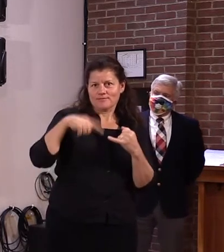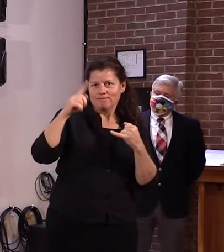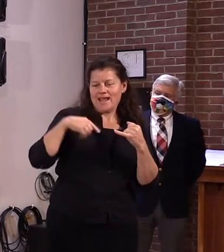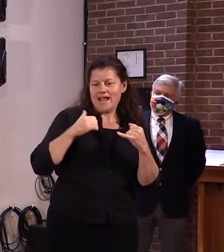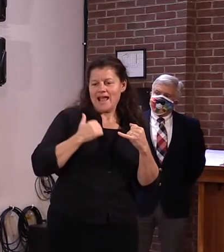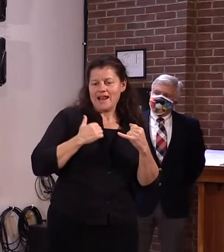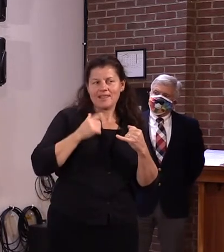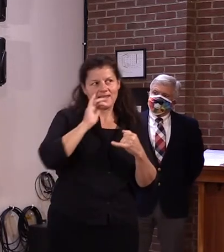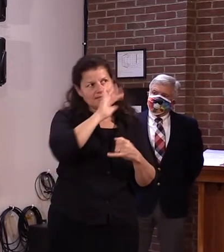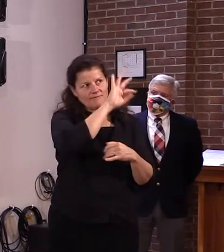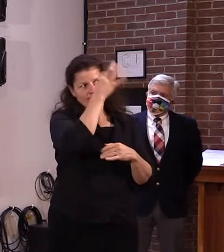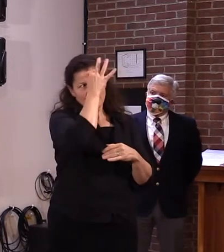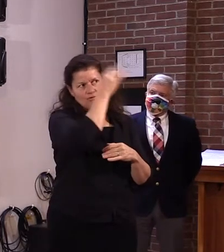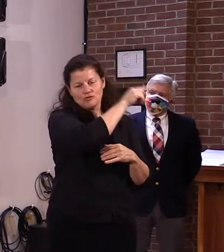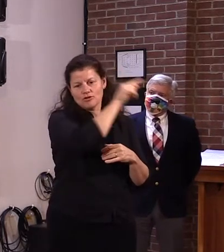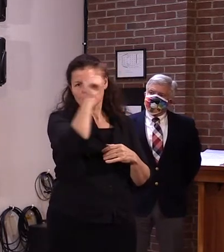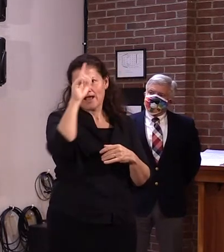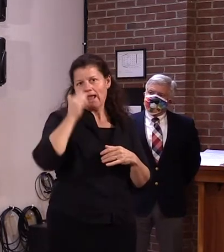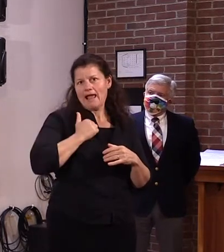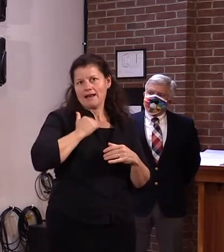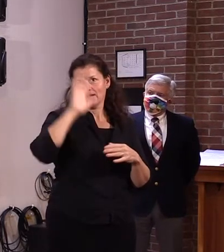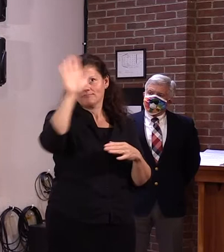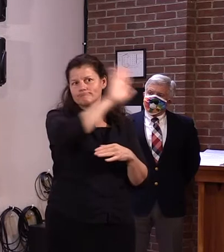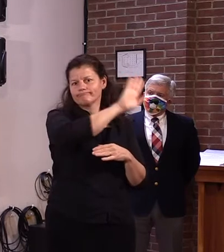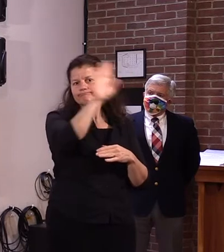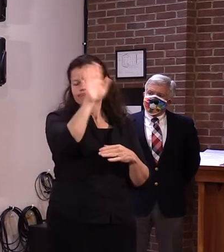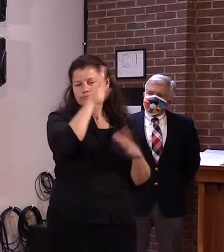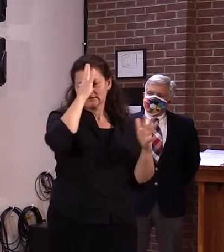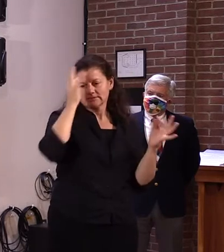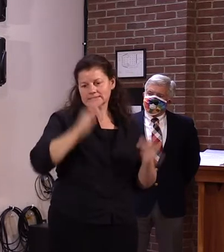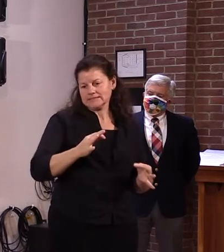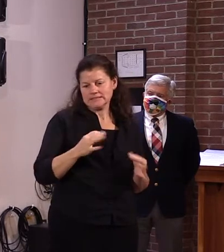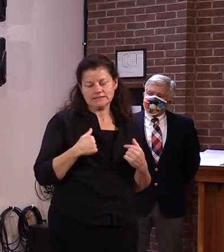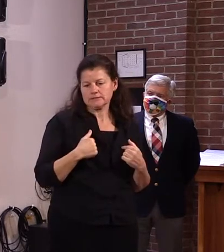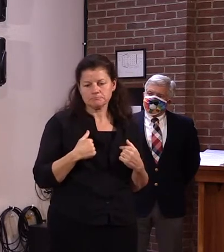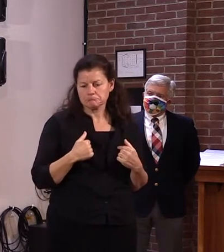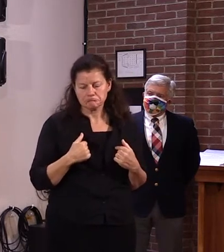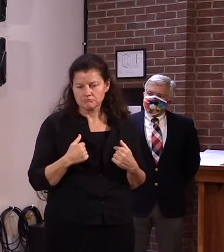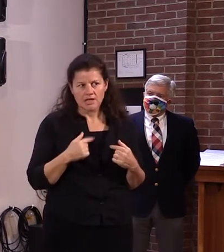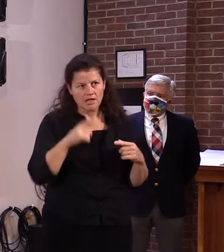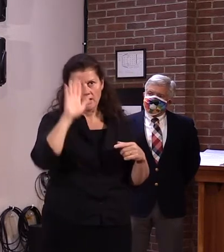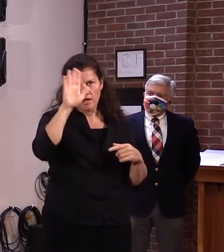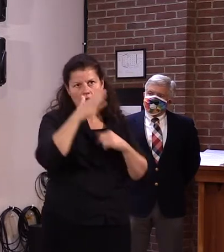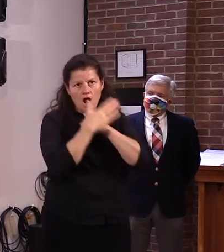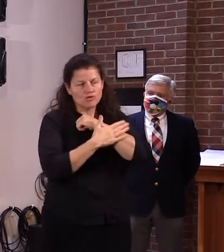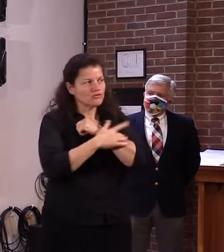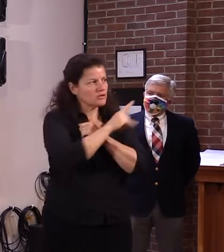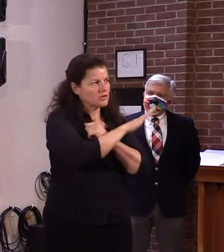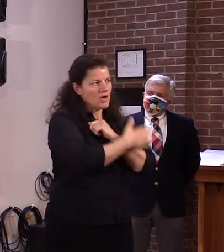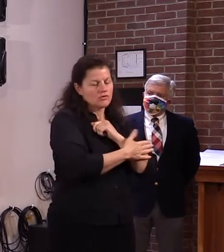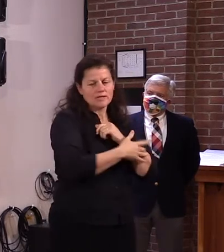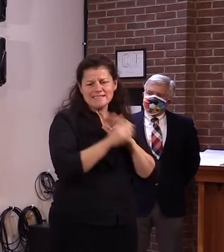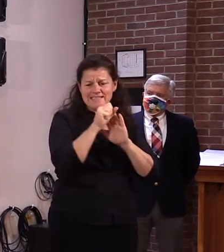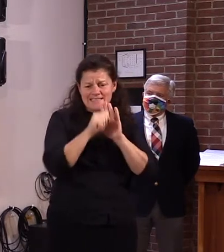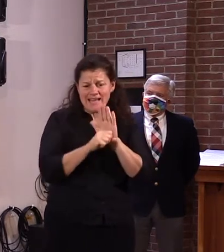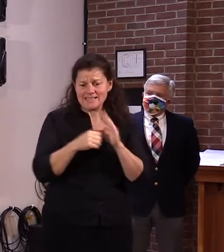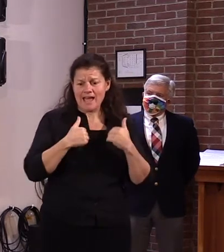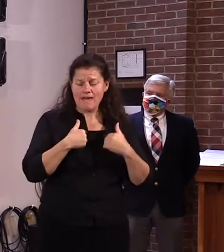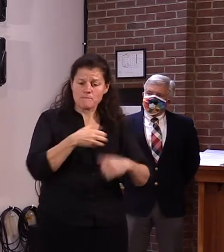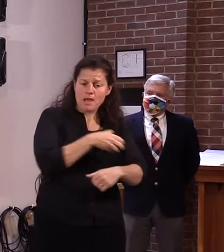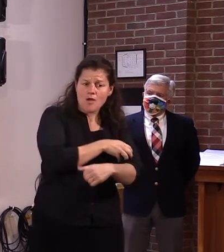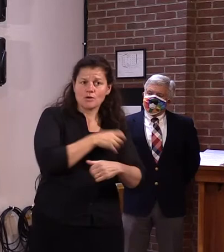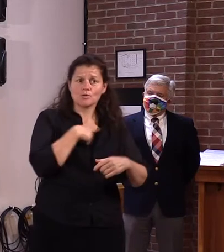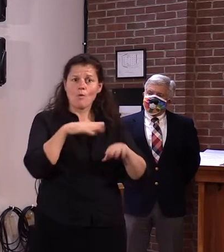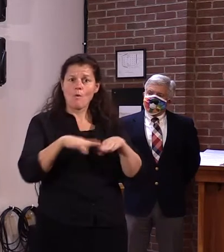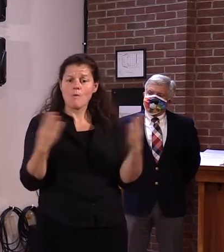in conjunction with Canada. So it's between country to country, not state